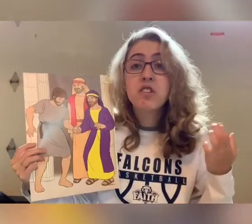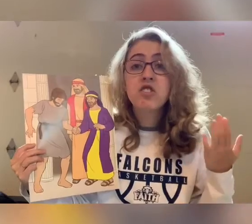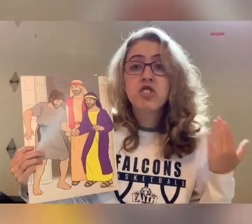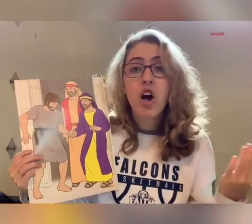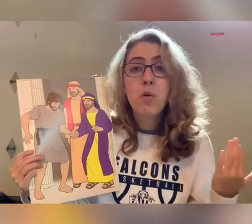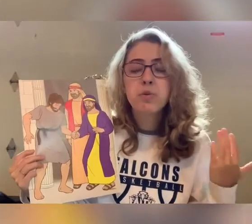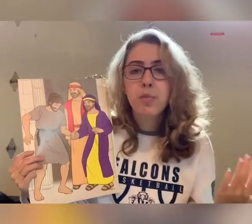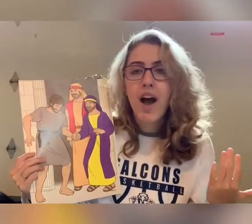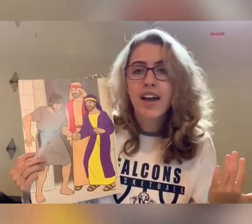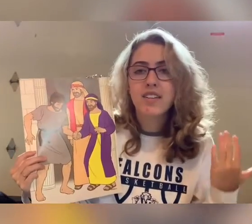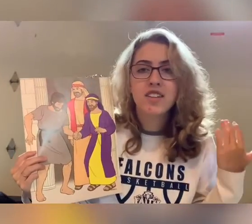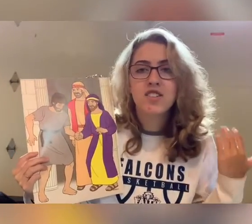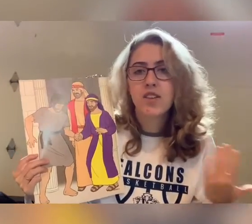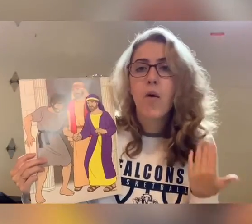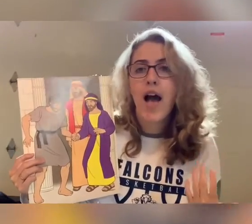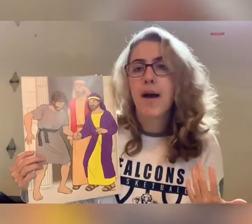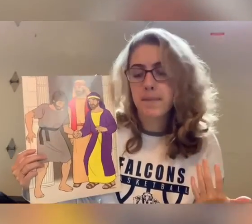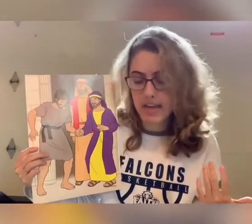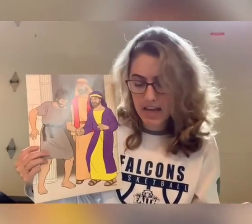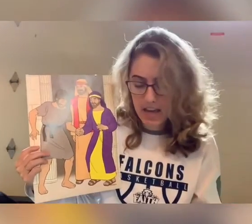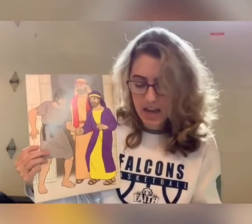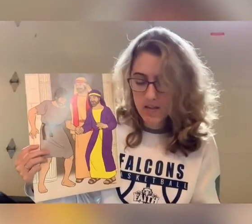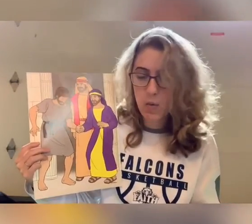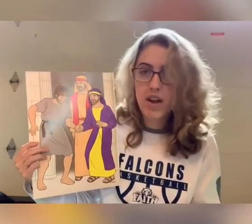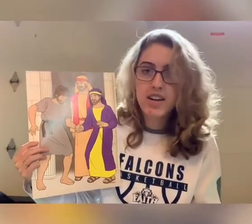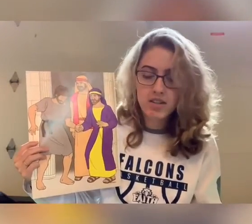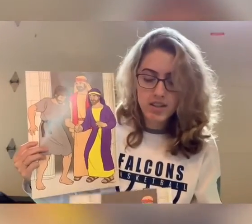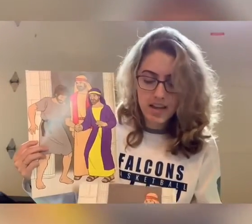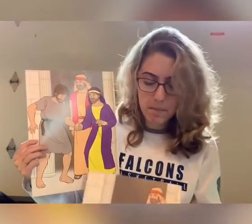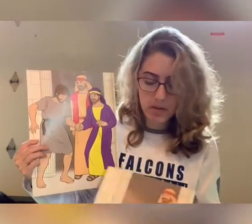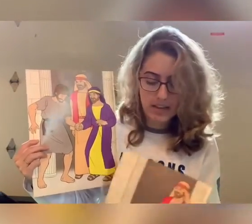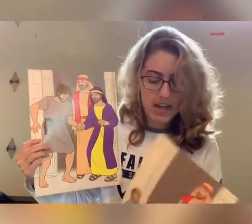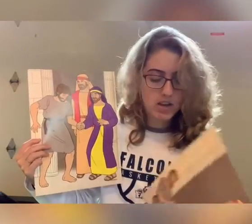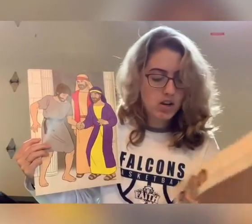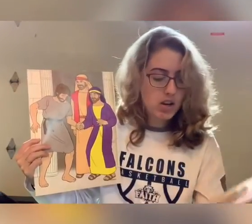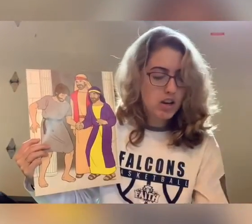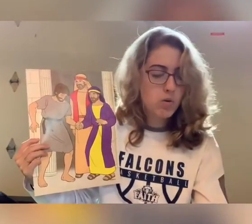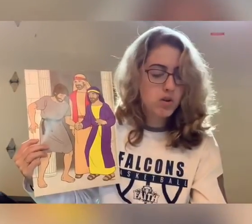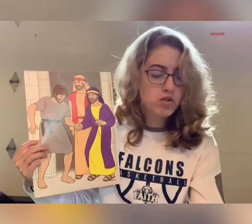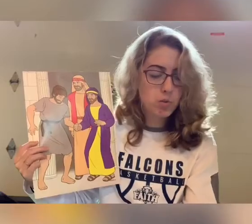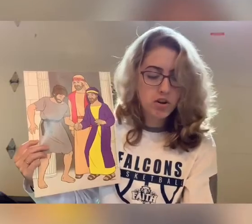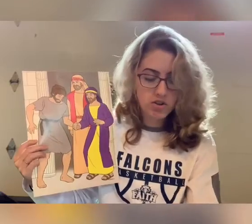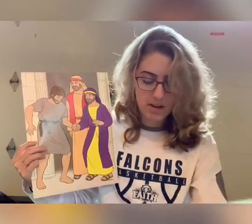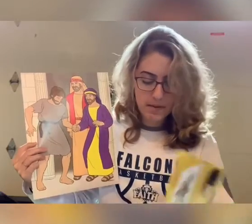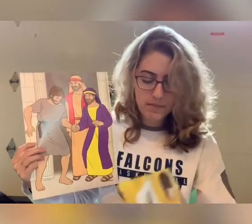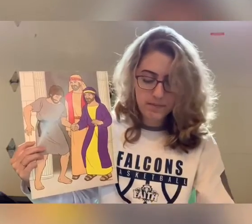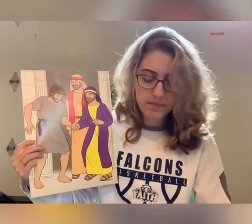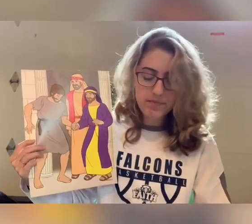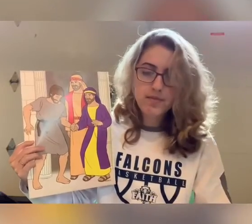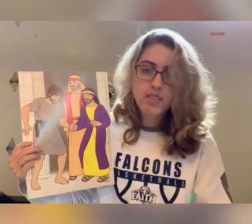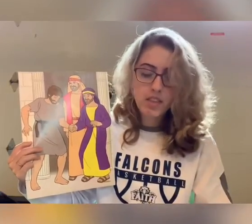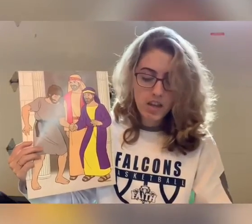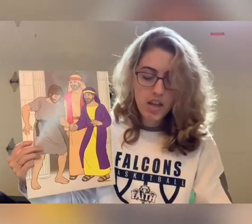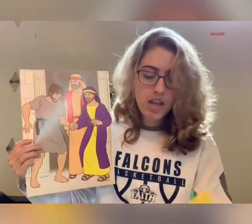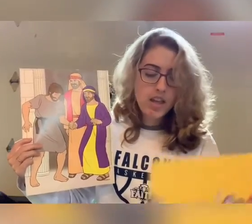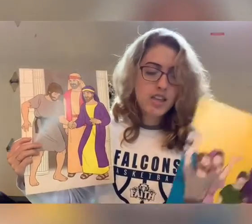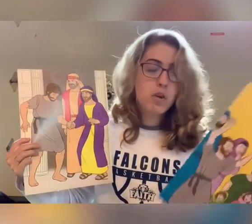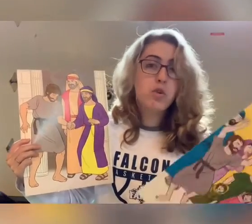so surprised and so happy. They went into the temple together in order to worship. He was